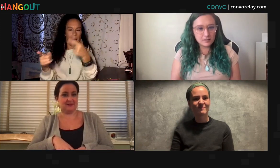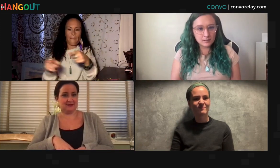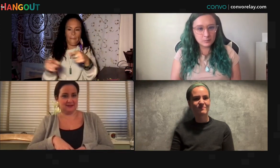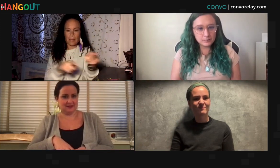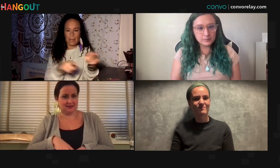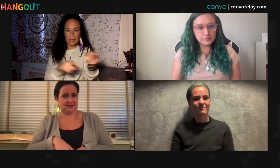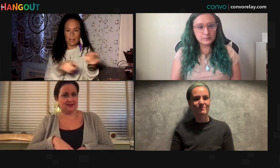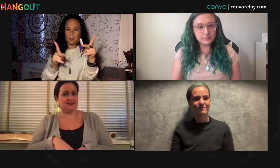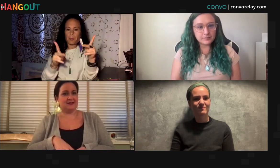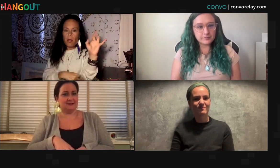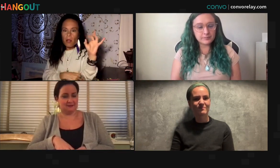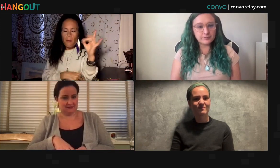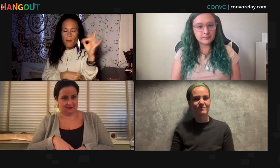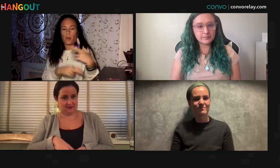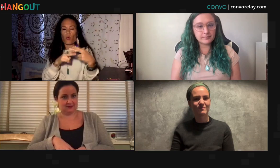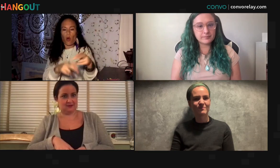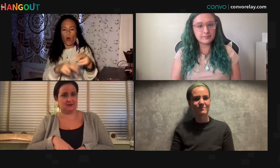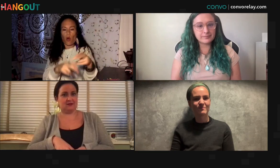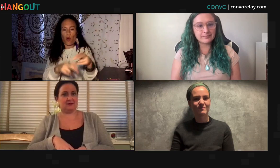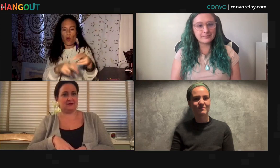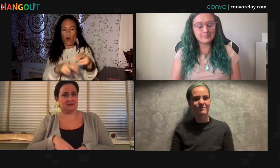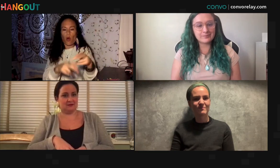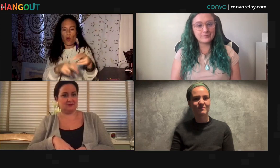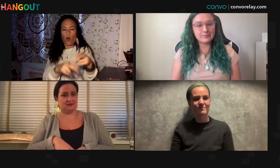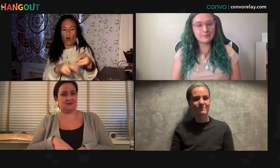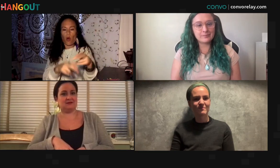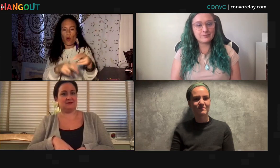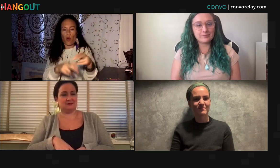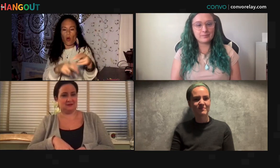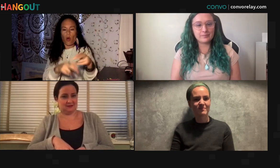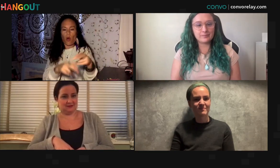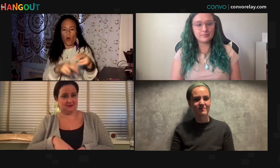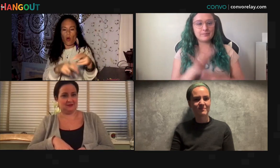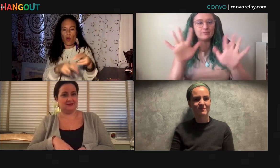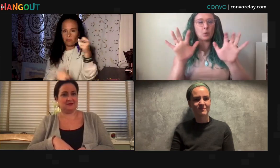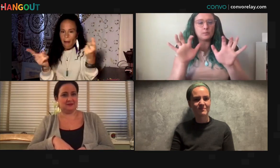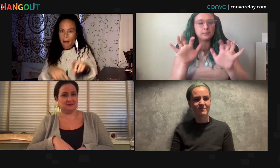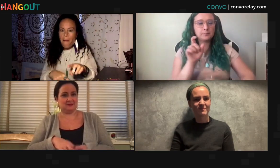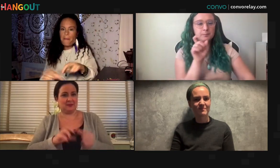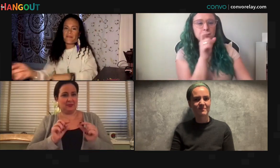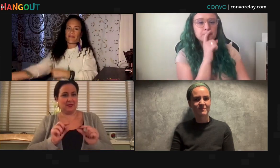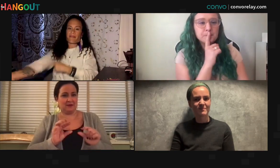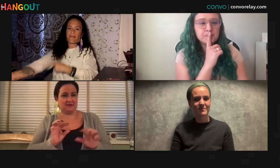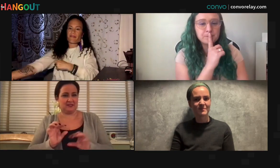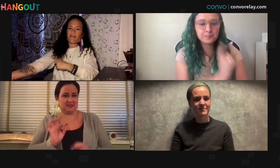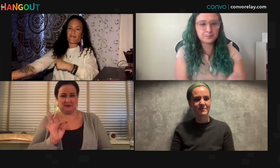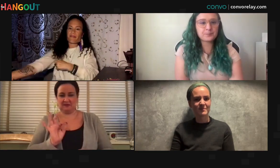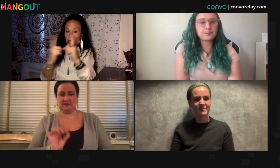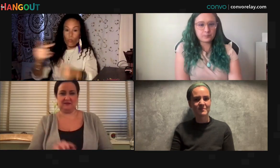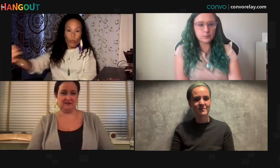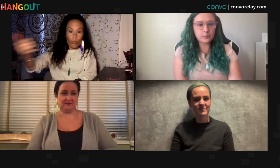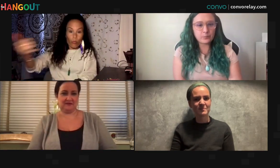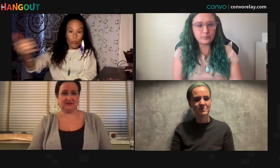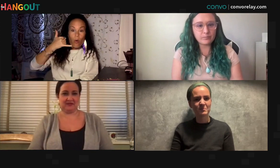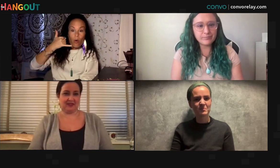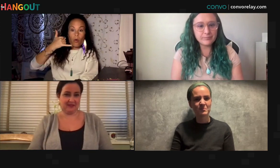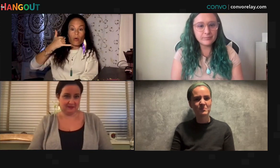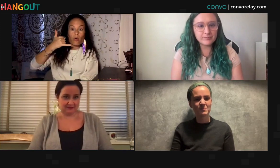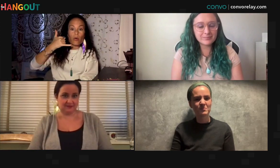Allison. Yeah, this is Stephanie. It's when things happen and people are like, oh my gosh, I couldn't believe that happened. It's like